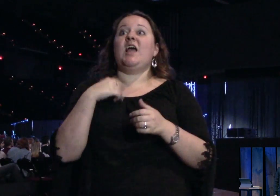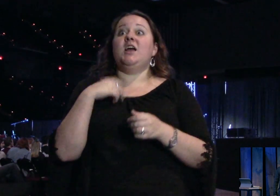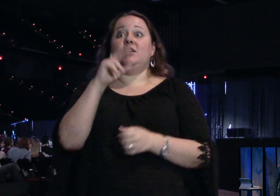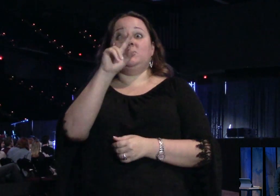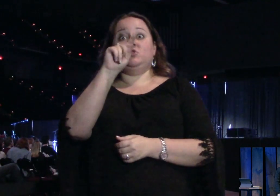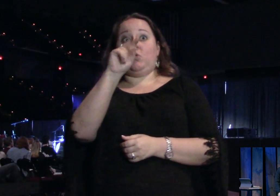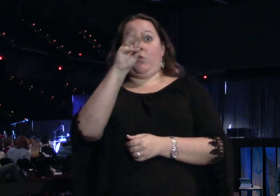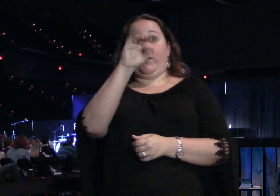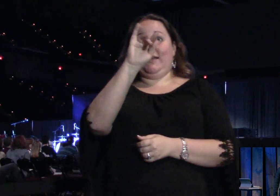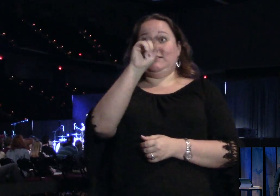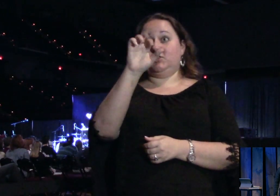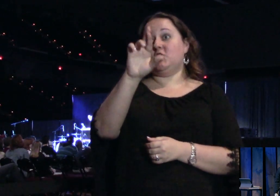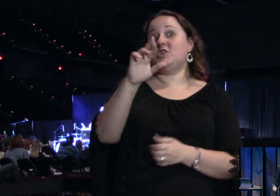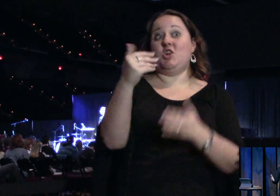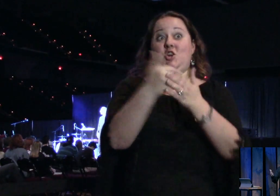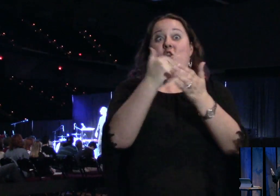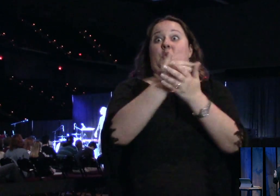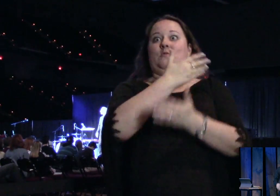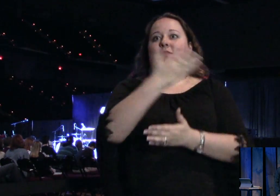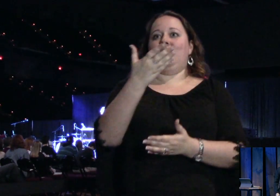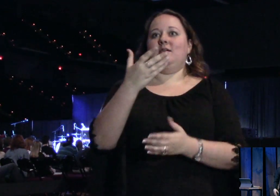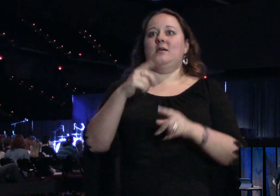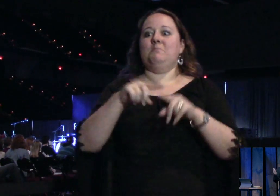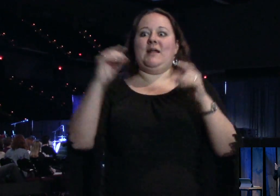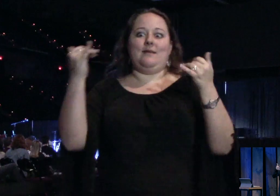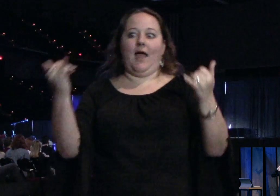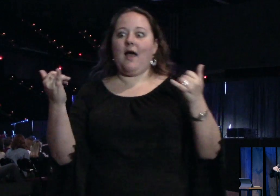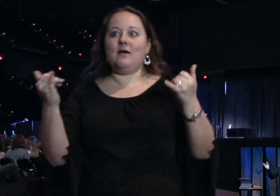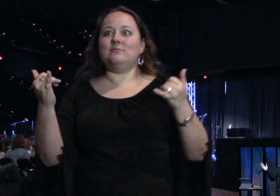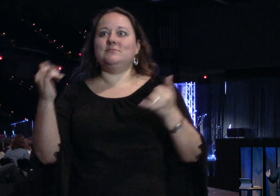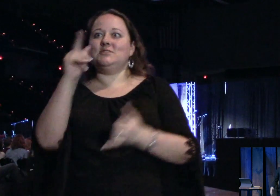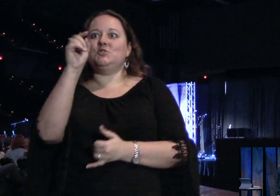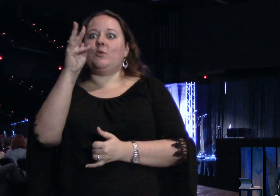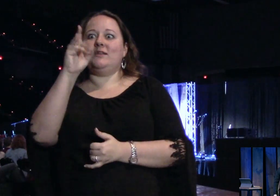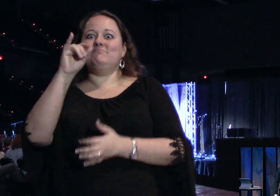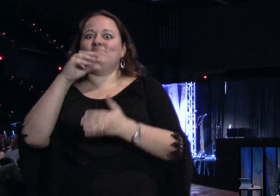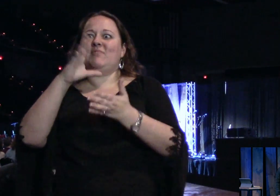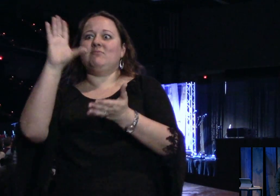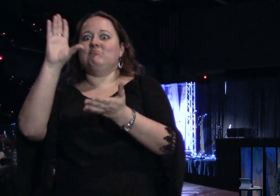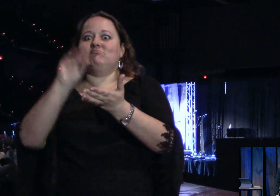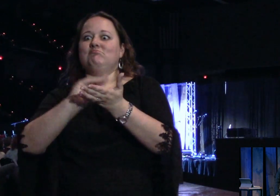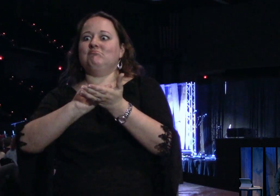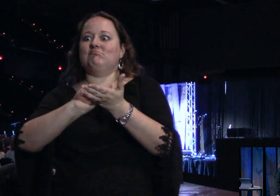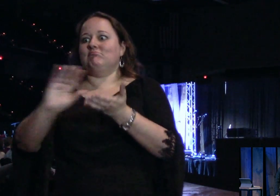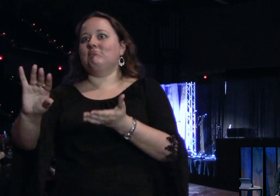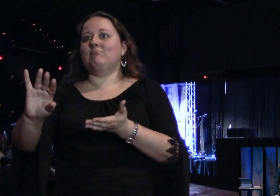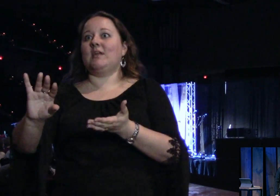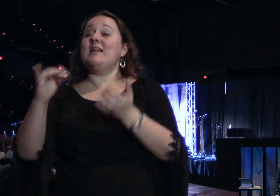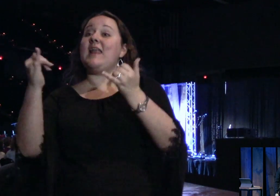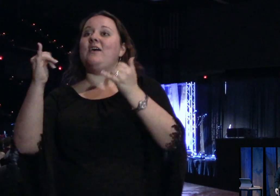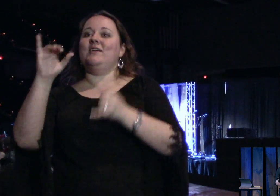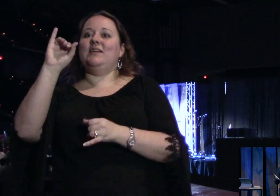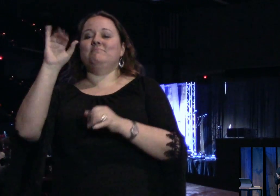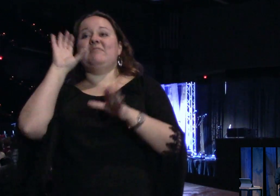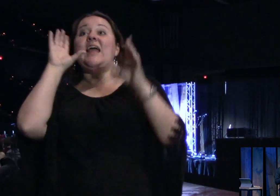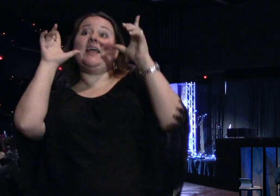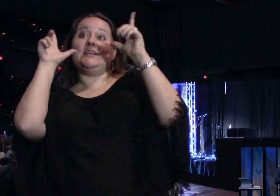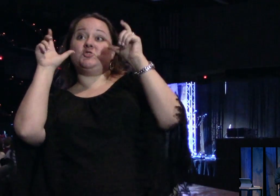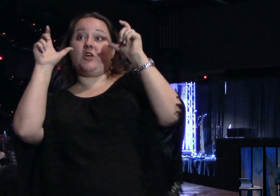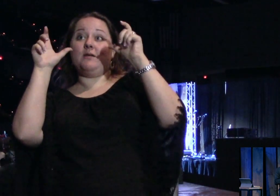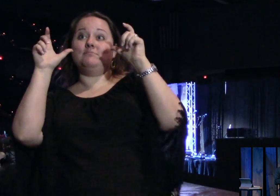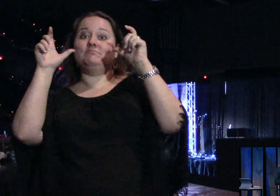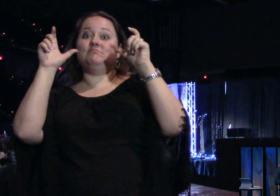came along, and Twitter was the new thing, and now Twitter is 2000 and late. And so now it's